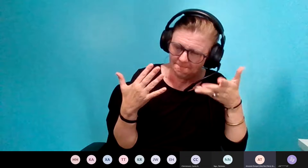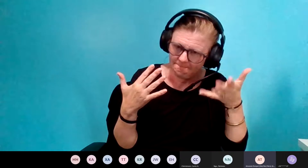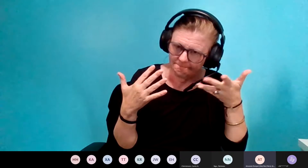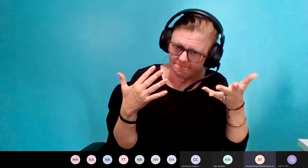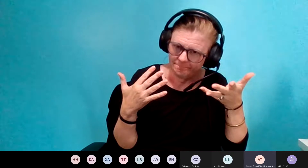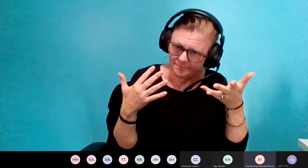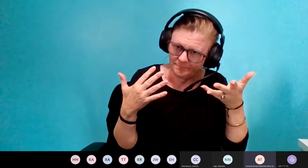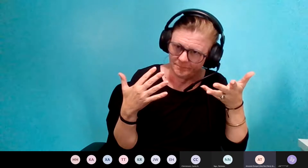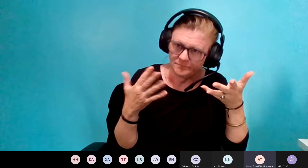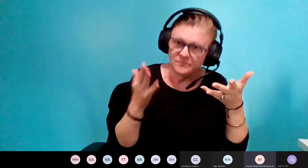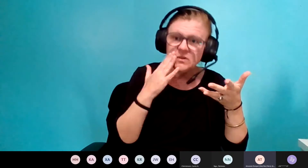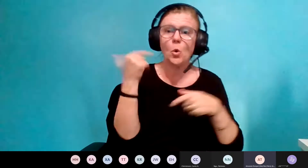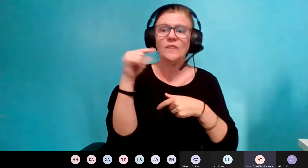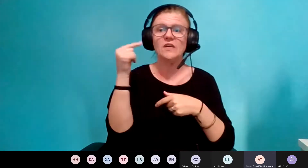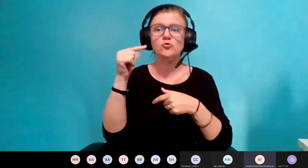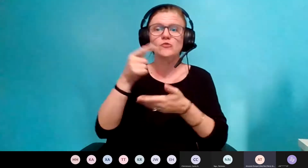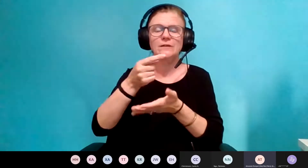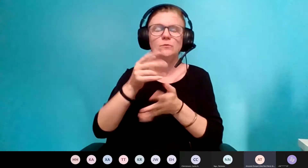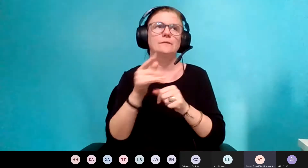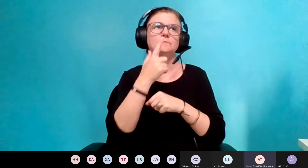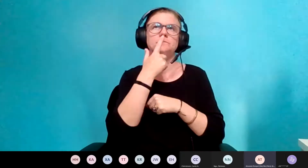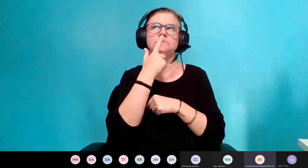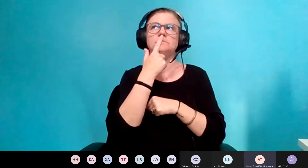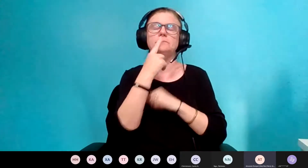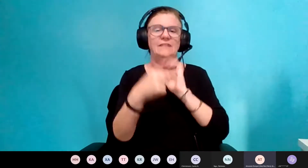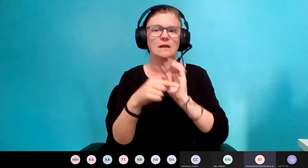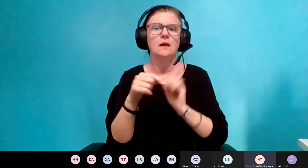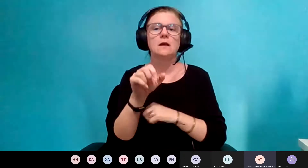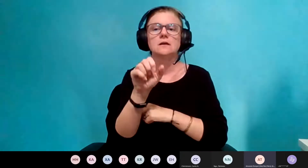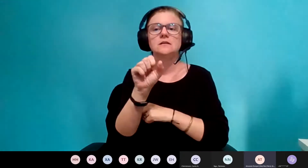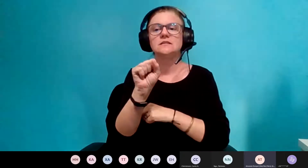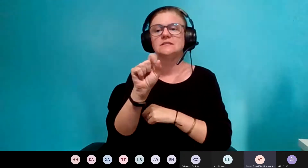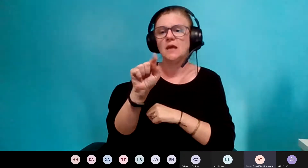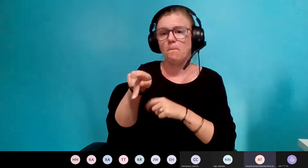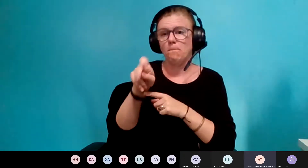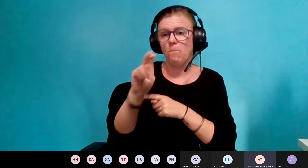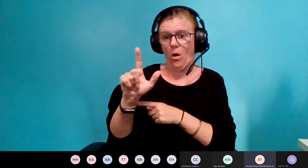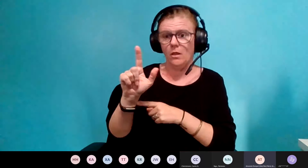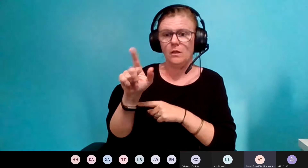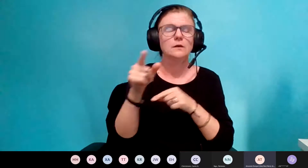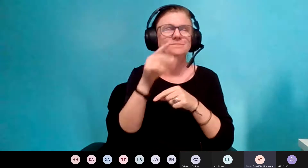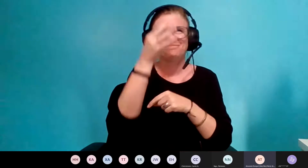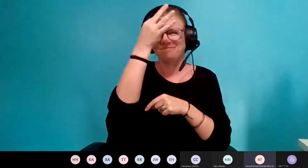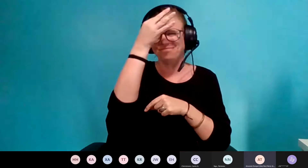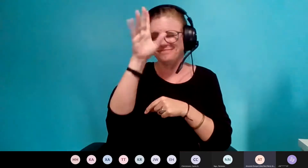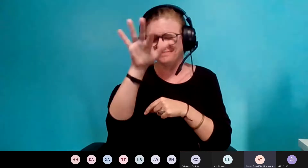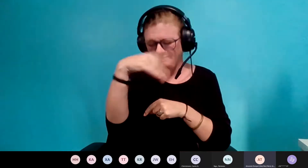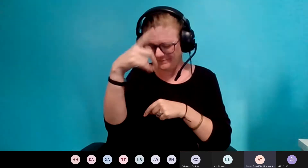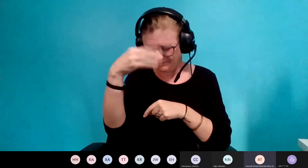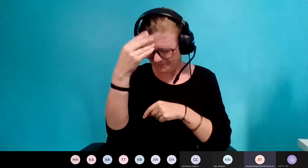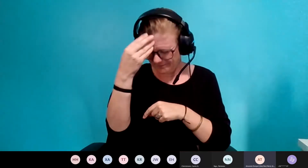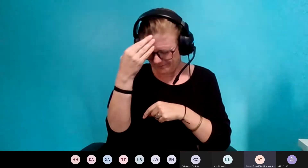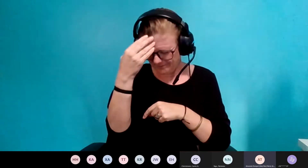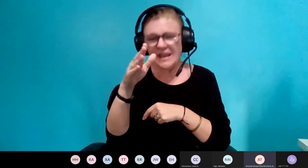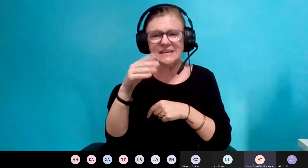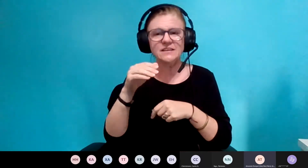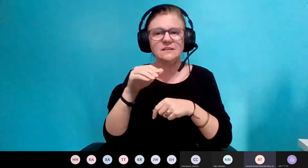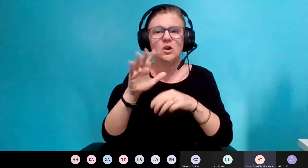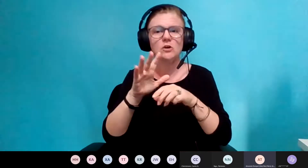is the green treatments. I'm going to use an example in St. Paul, right by the